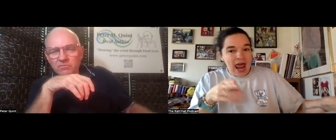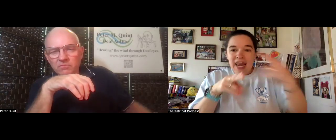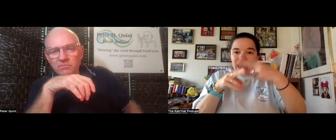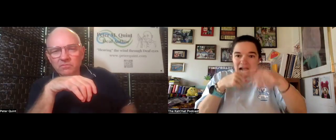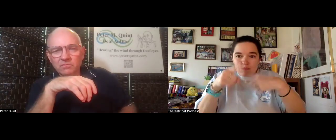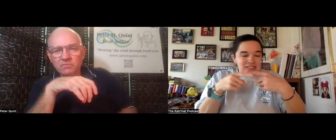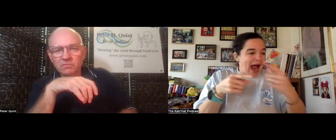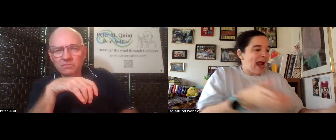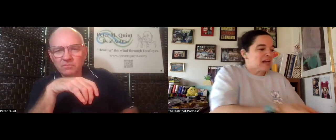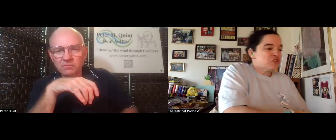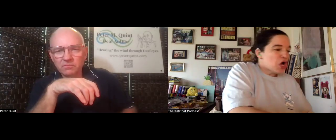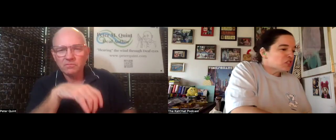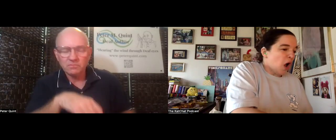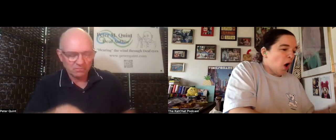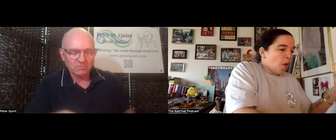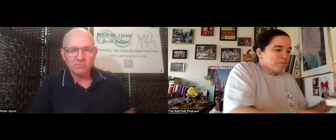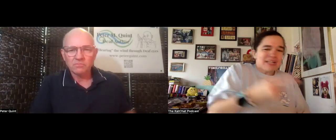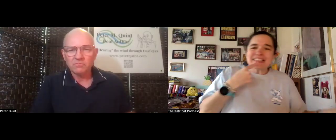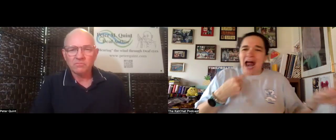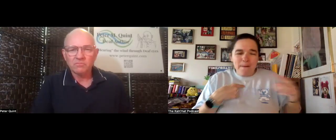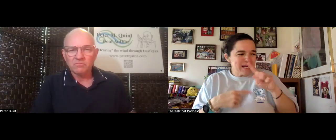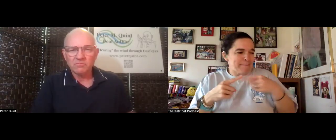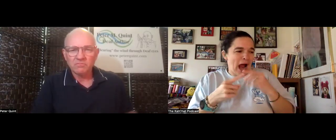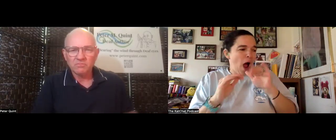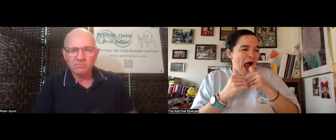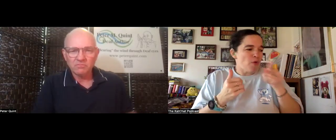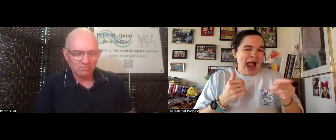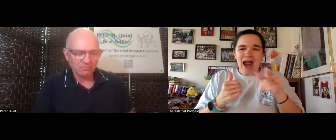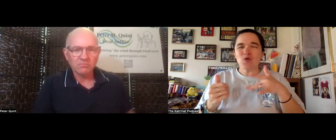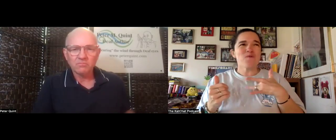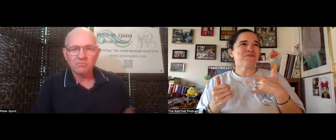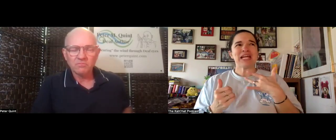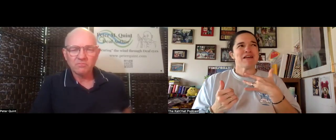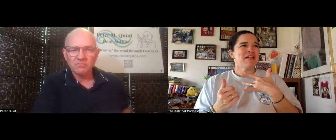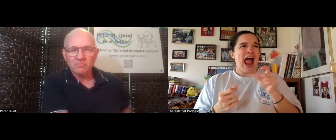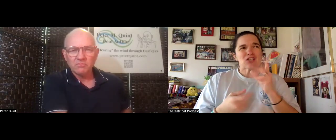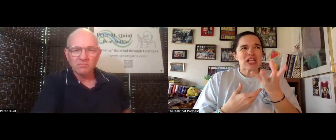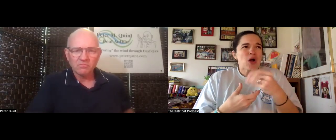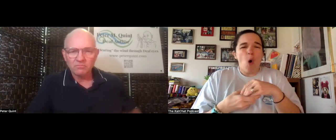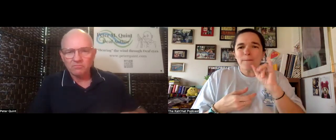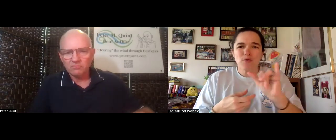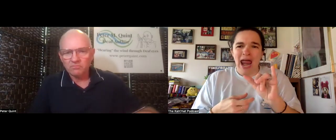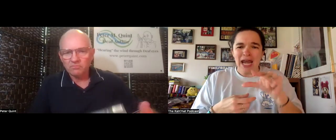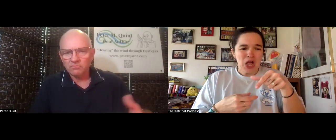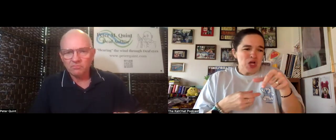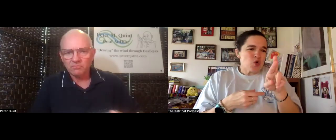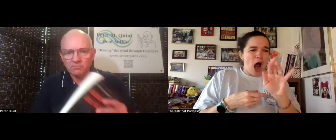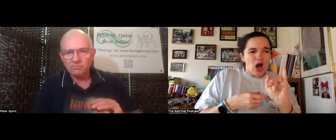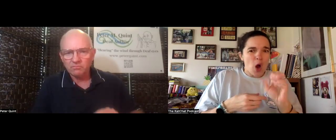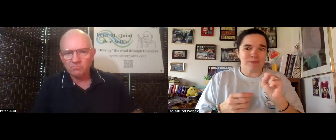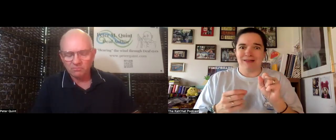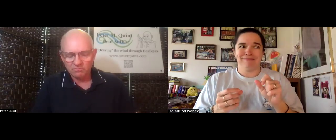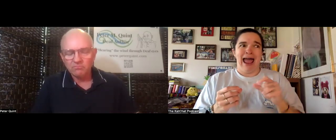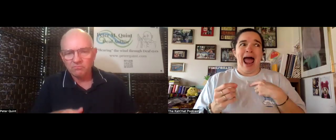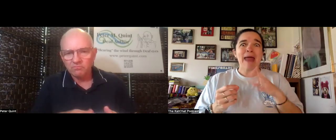eventually name signs. So tell me about how that you feel I should incorporate